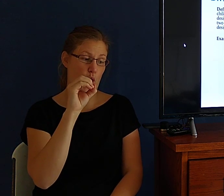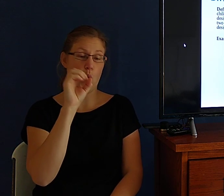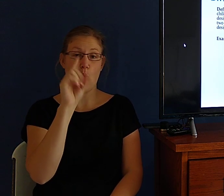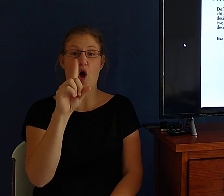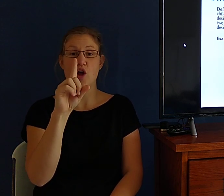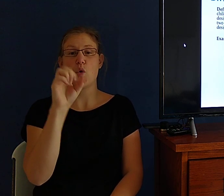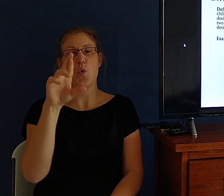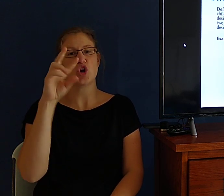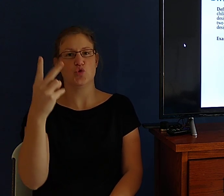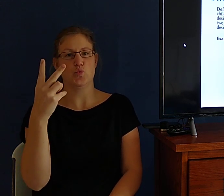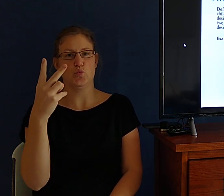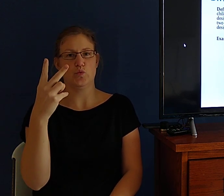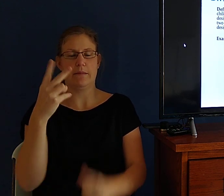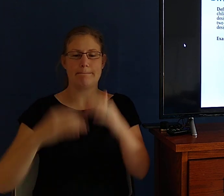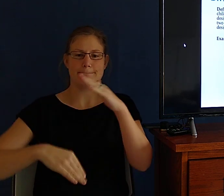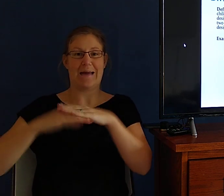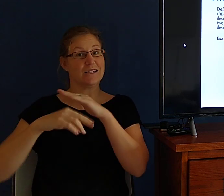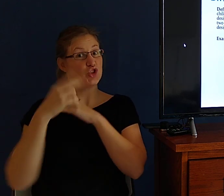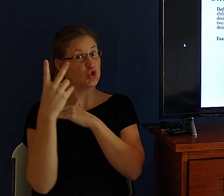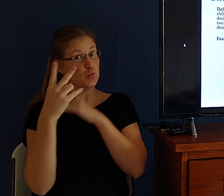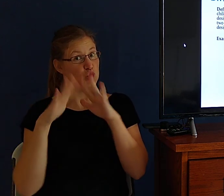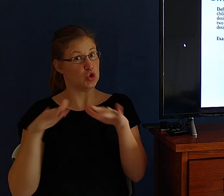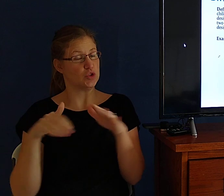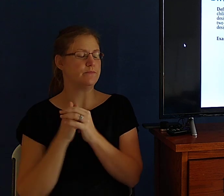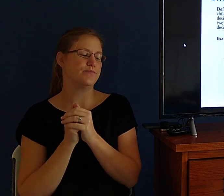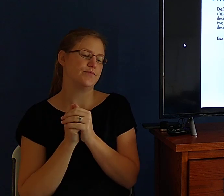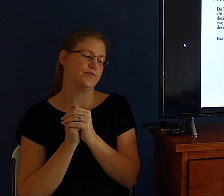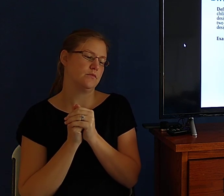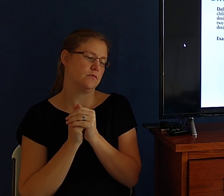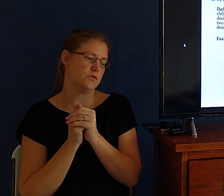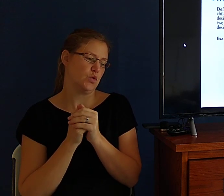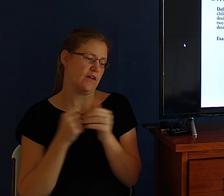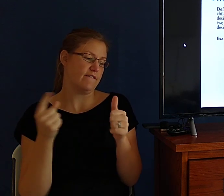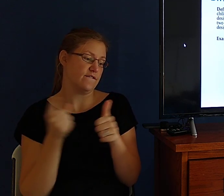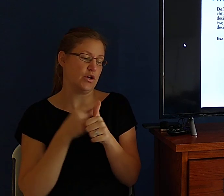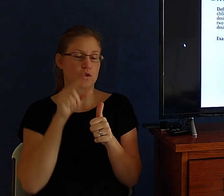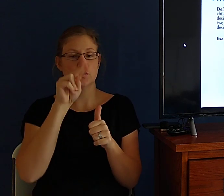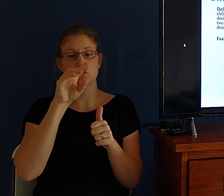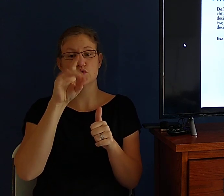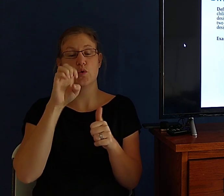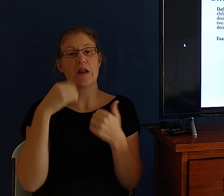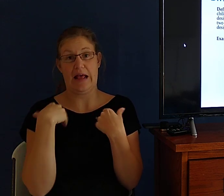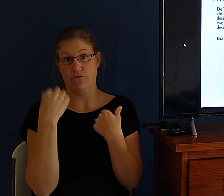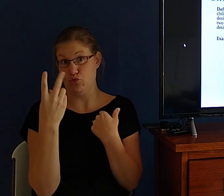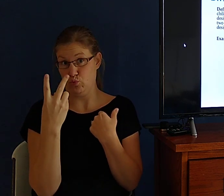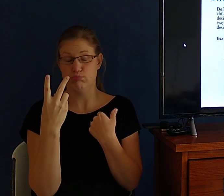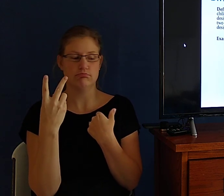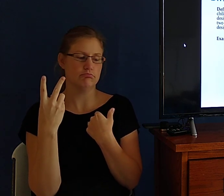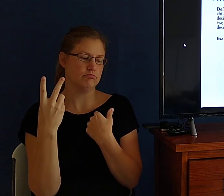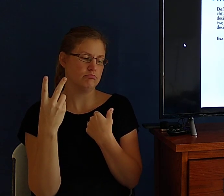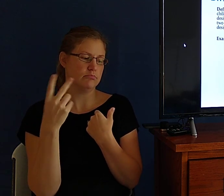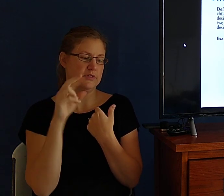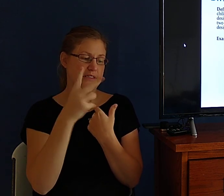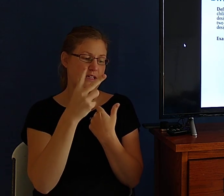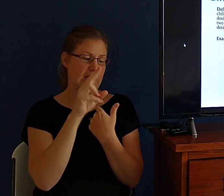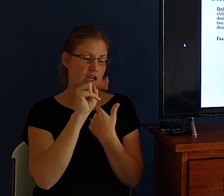or 2 at most. So the first one has, the first node, which is the root node, has 2, and the second node, internal